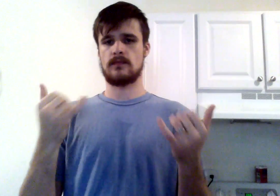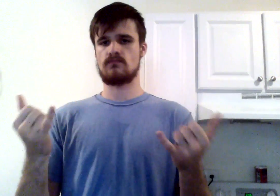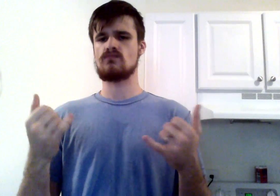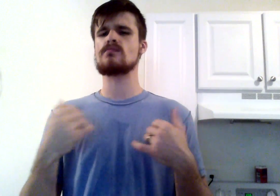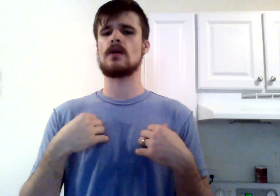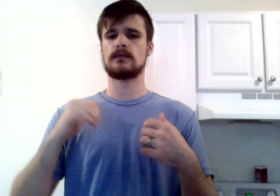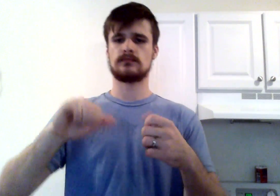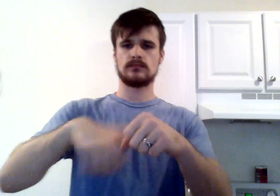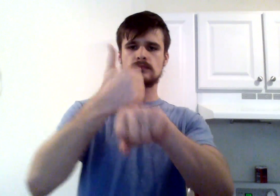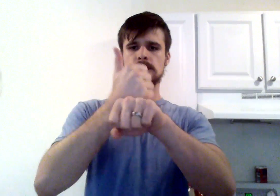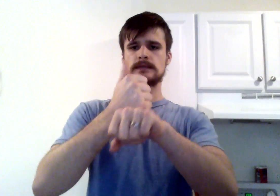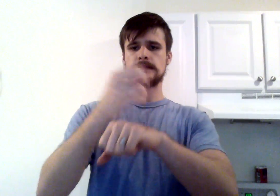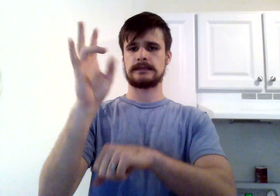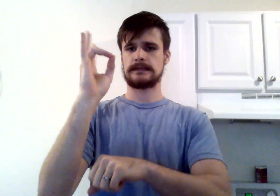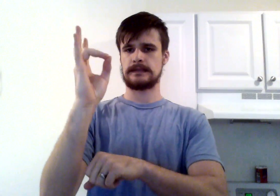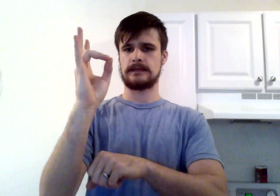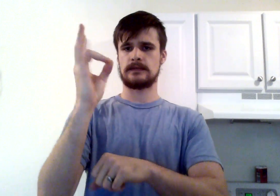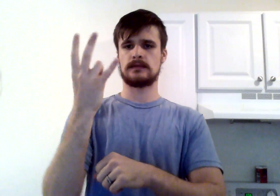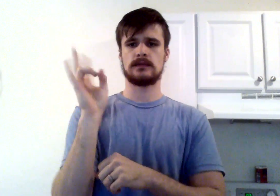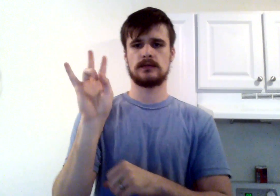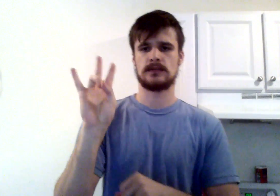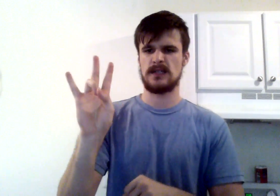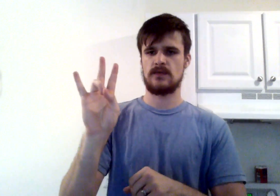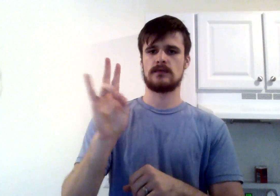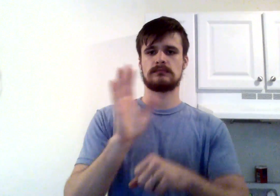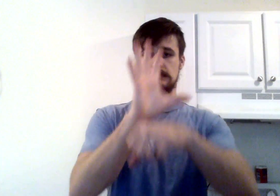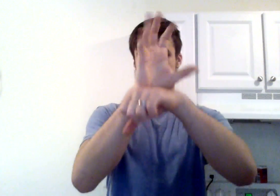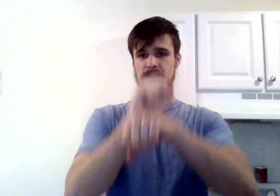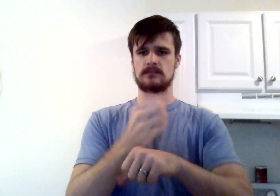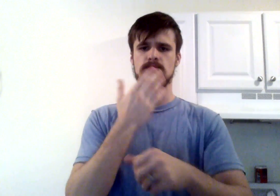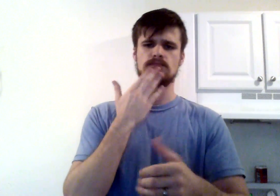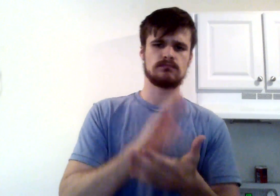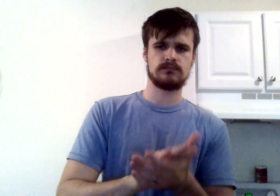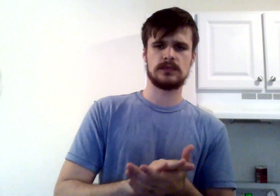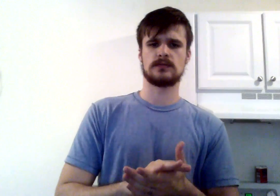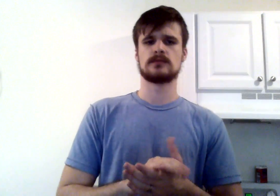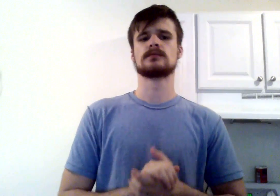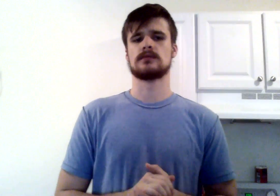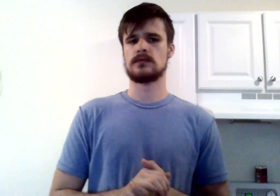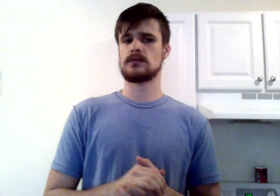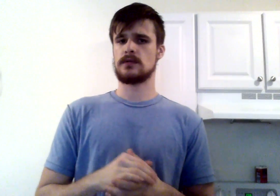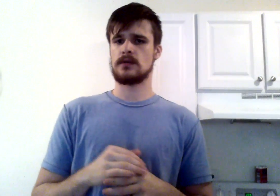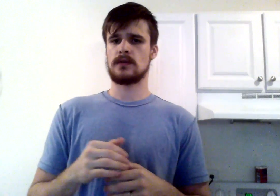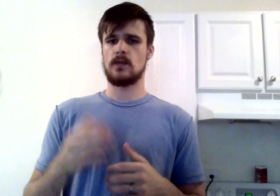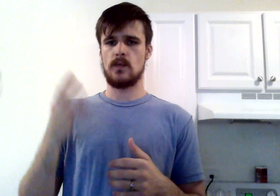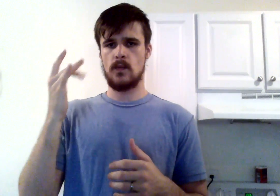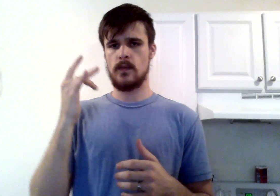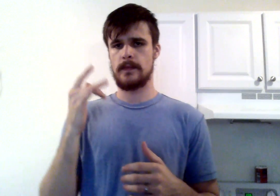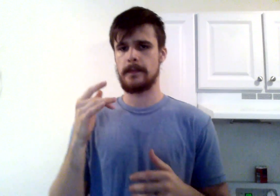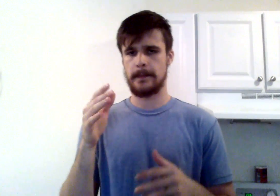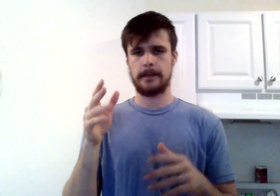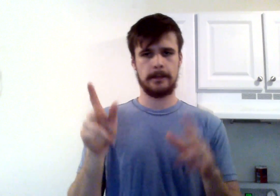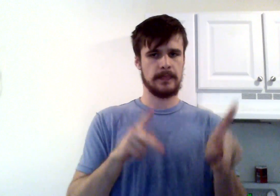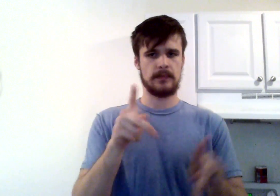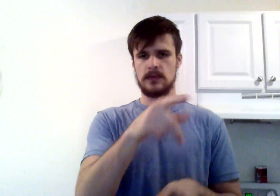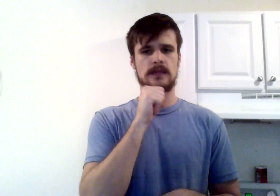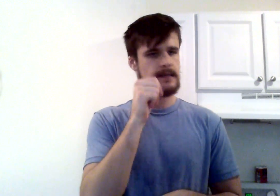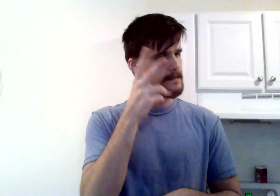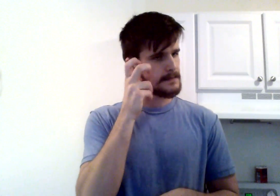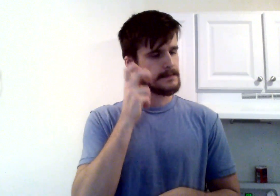are pretty large habits that we can all fall into. First, gossip. Speaking ill of somebody who's